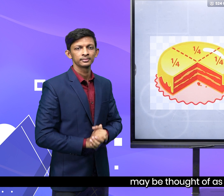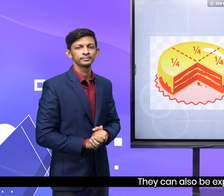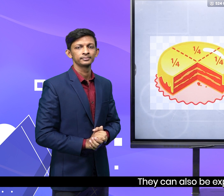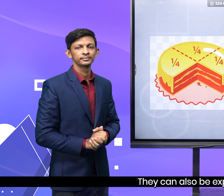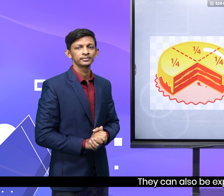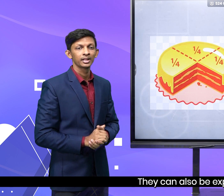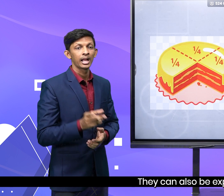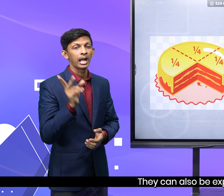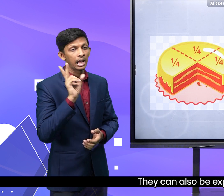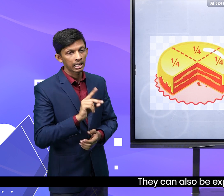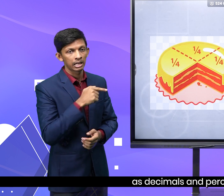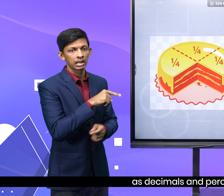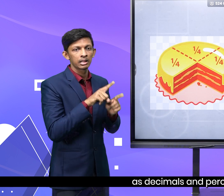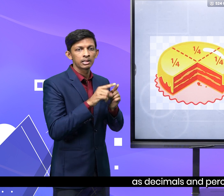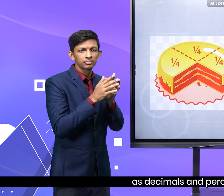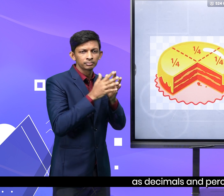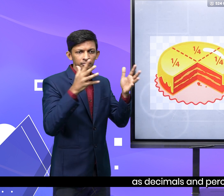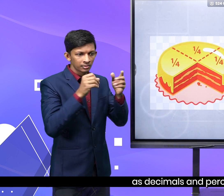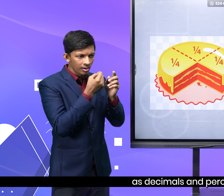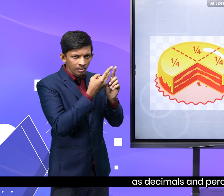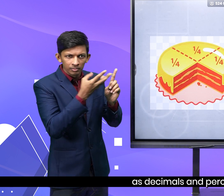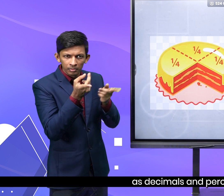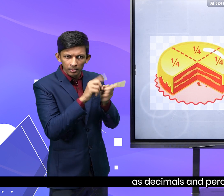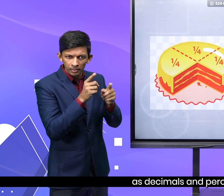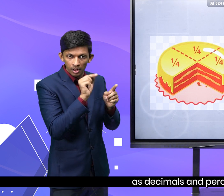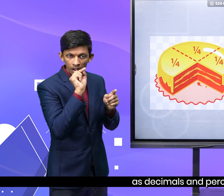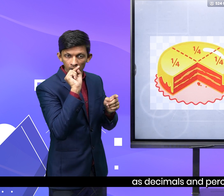They can also be expressed as decimals and percentages.